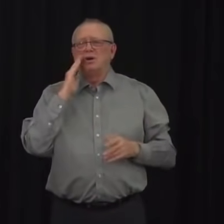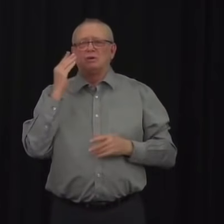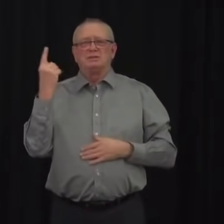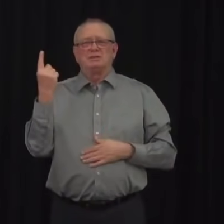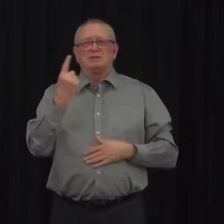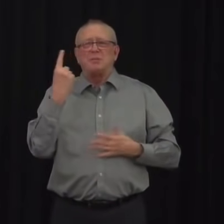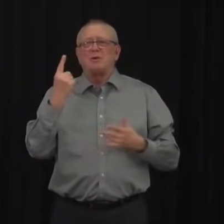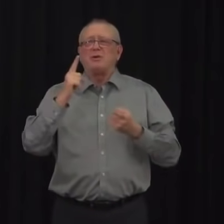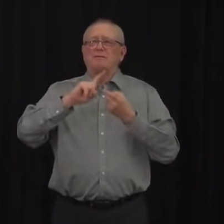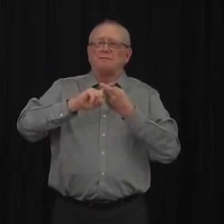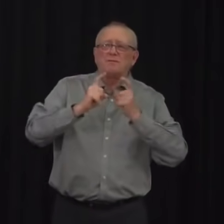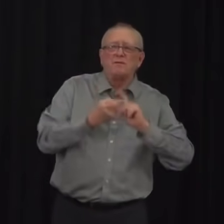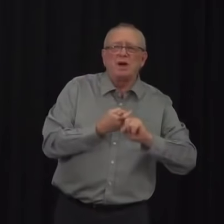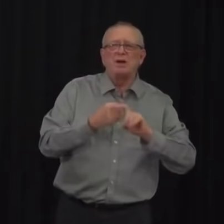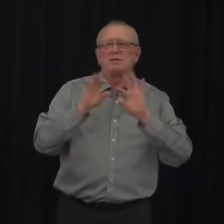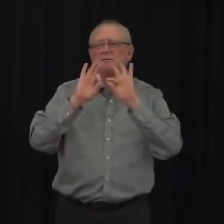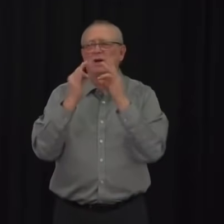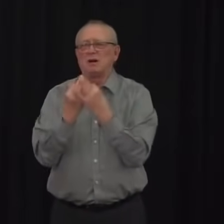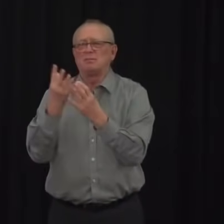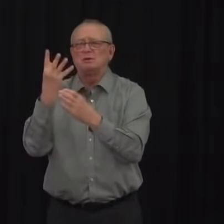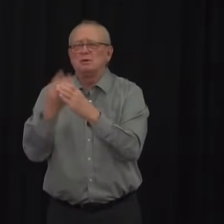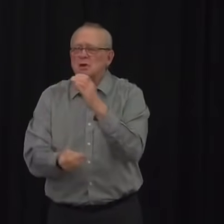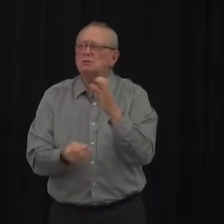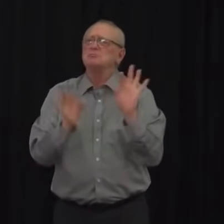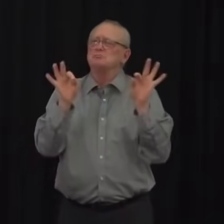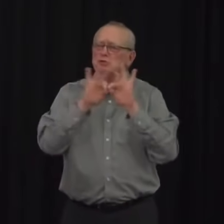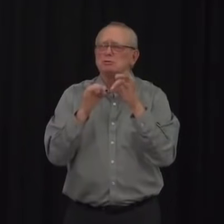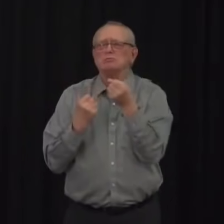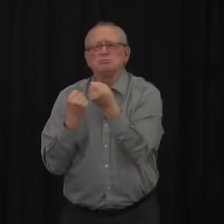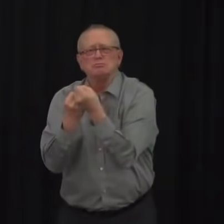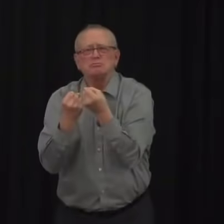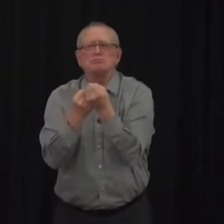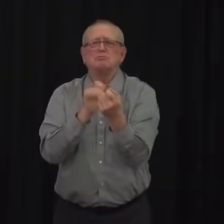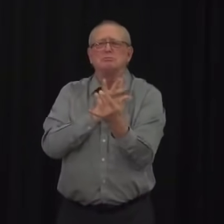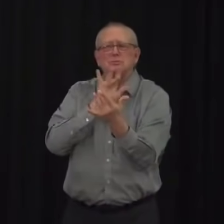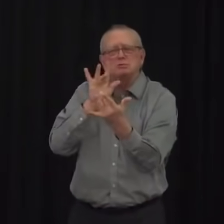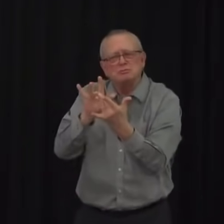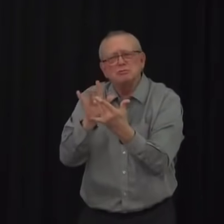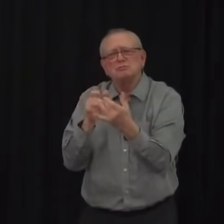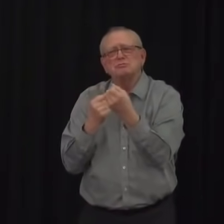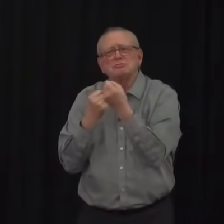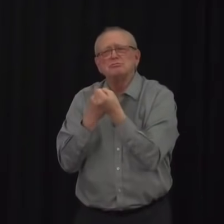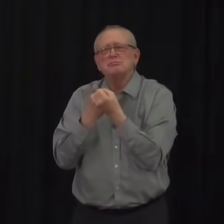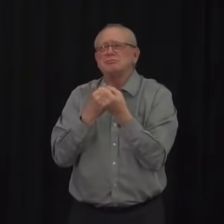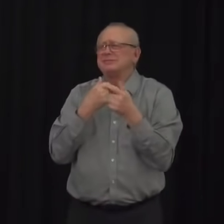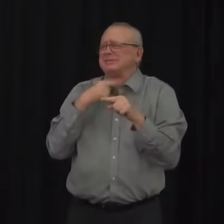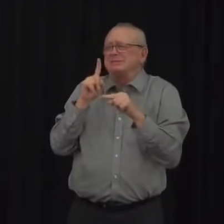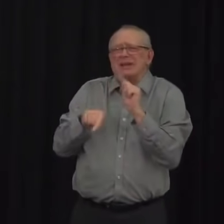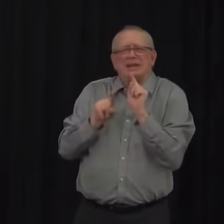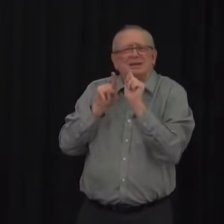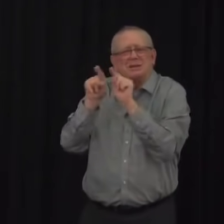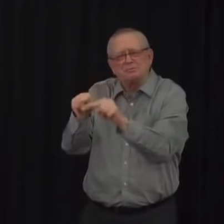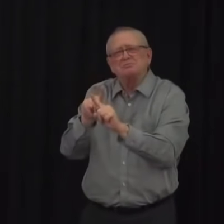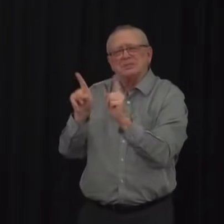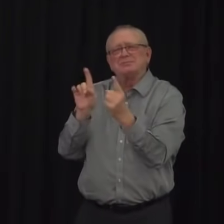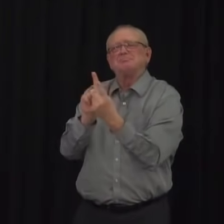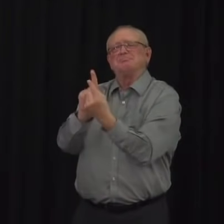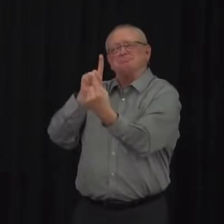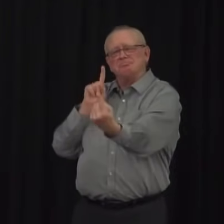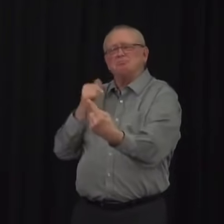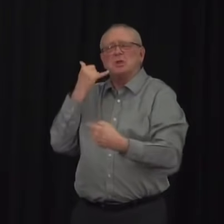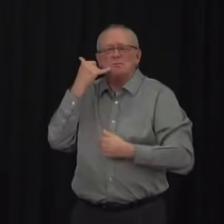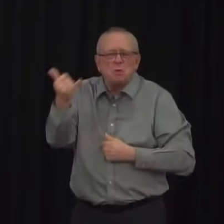alone. I continue to be concerned about the rise in these tragic outcomes of COVID-19.